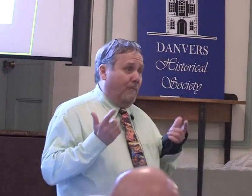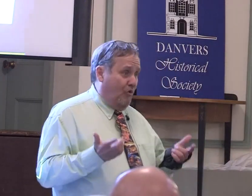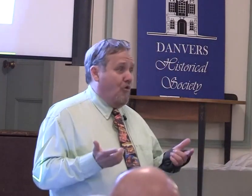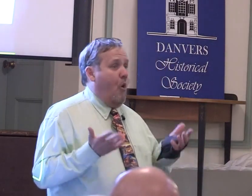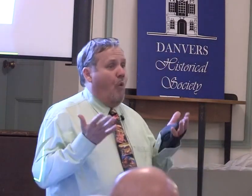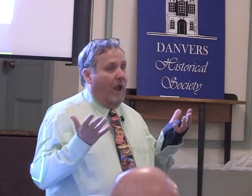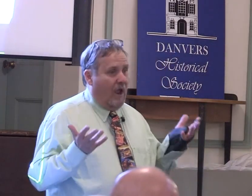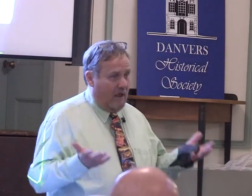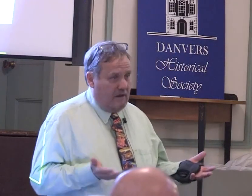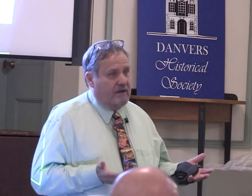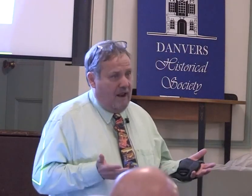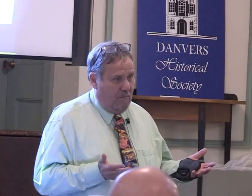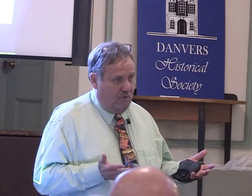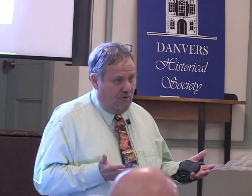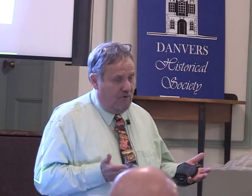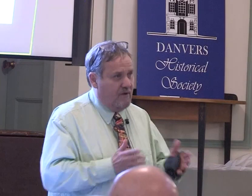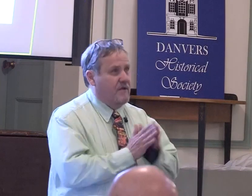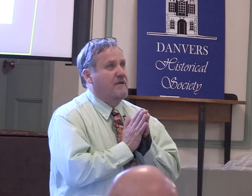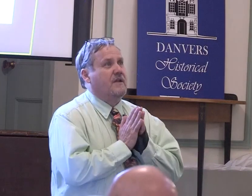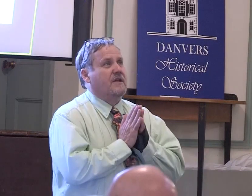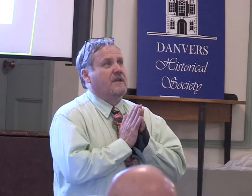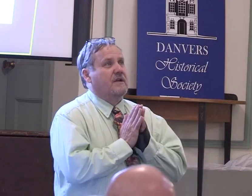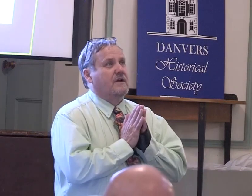a growing number.